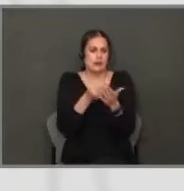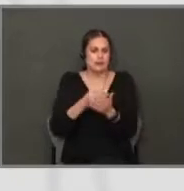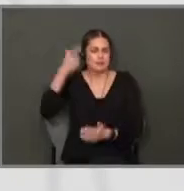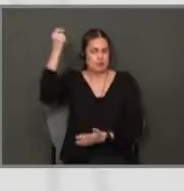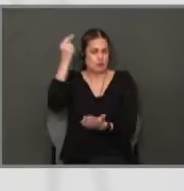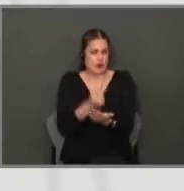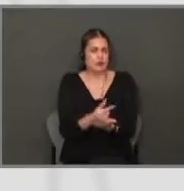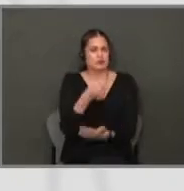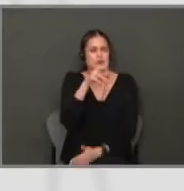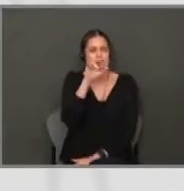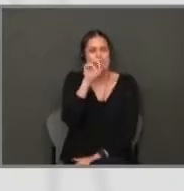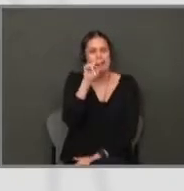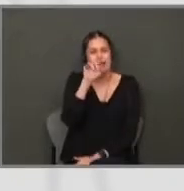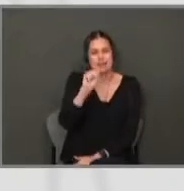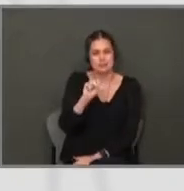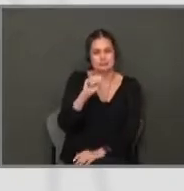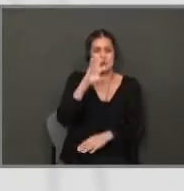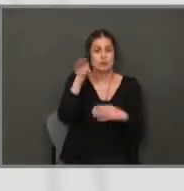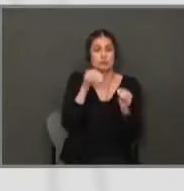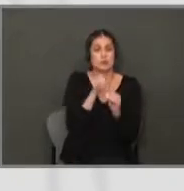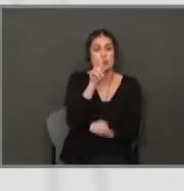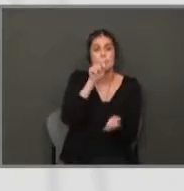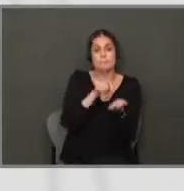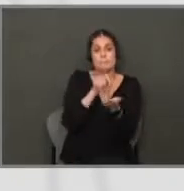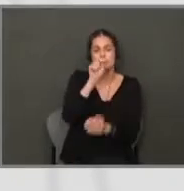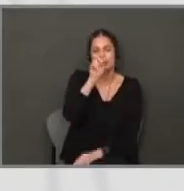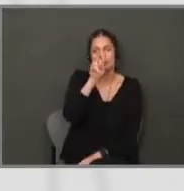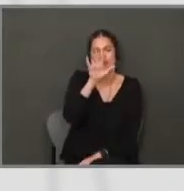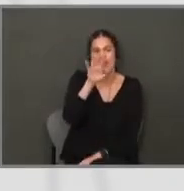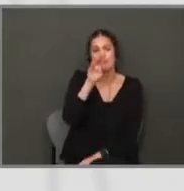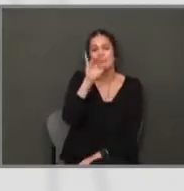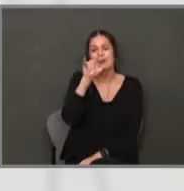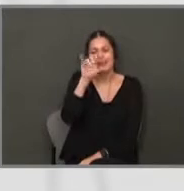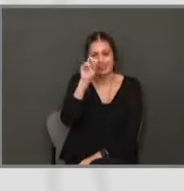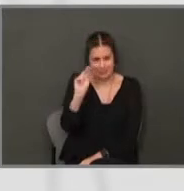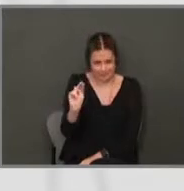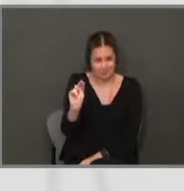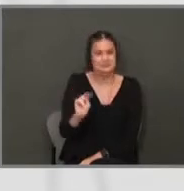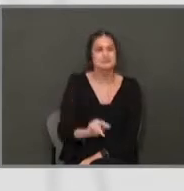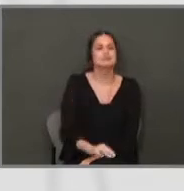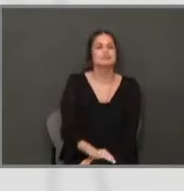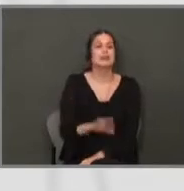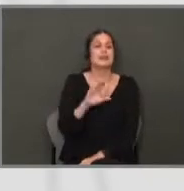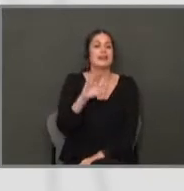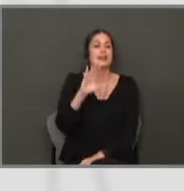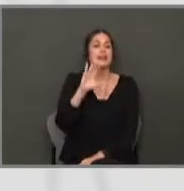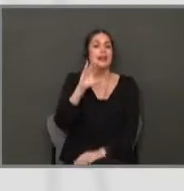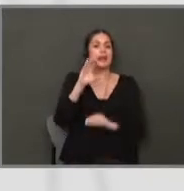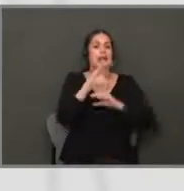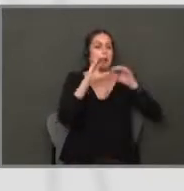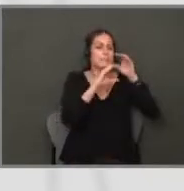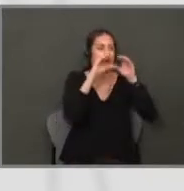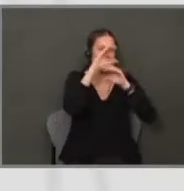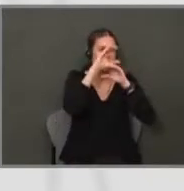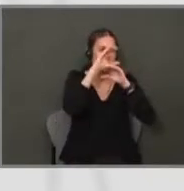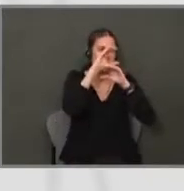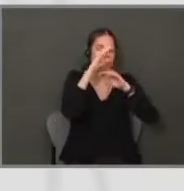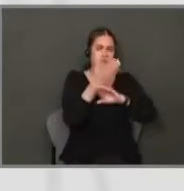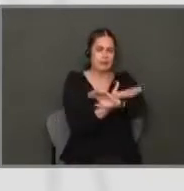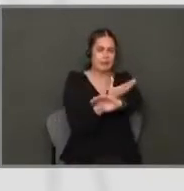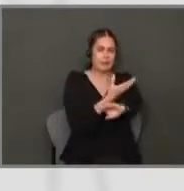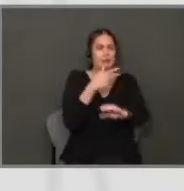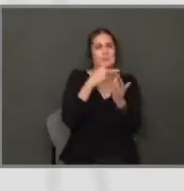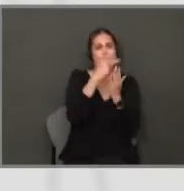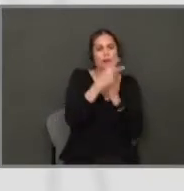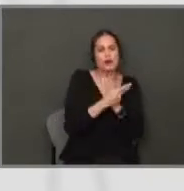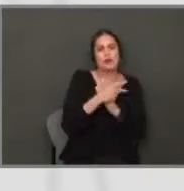So that's a total of $1.25 billion next year. And then our capital program for next year is $641 million. And I'll